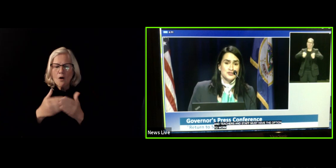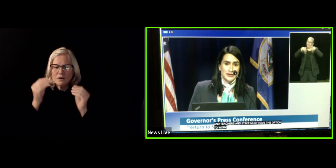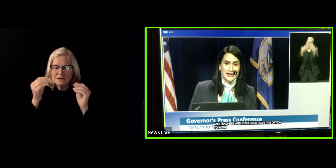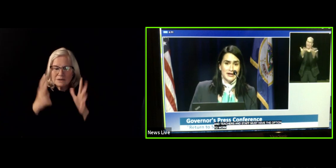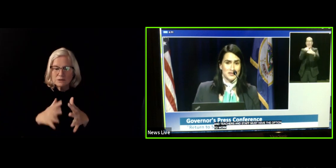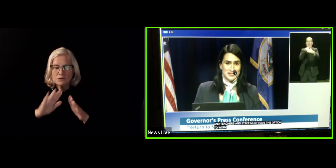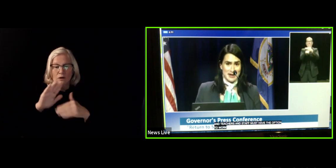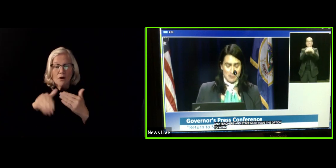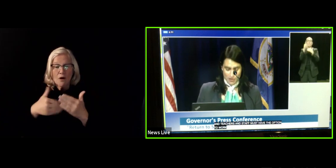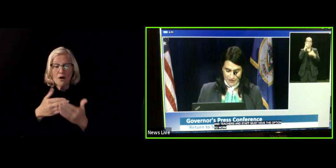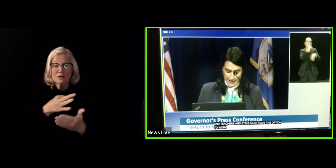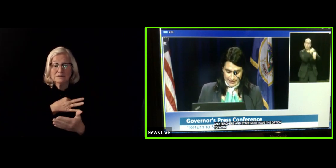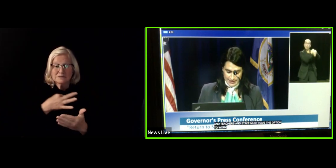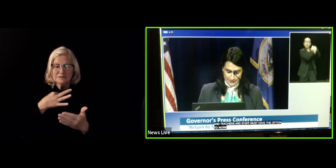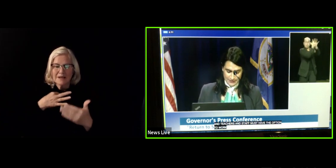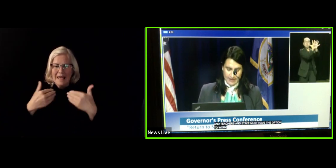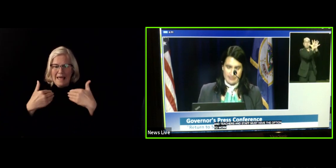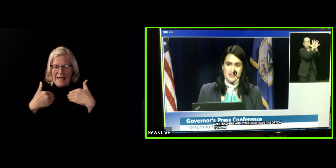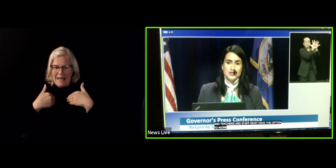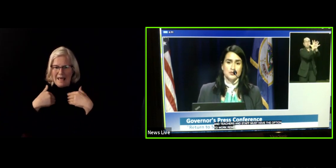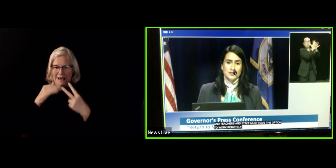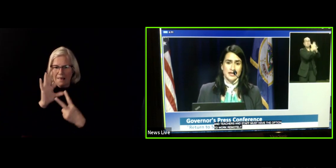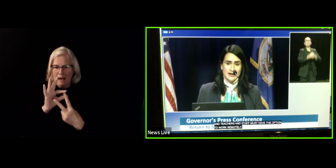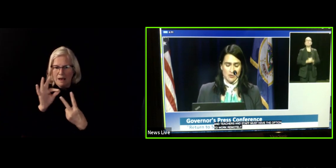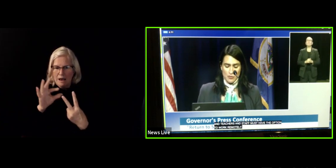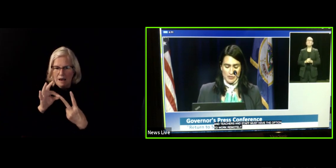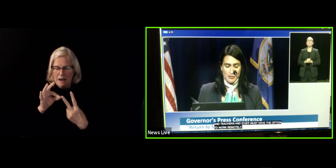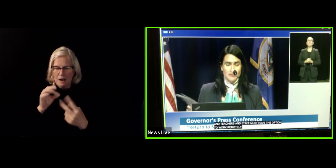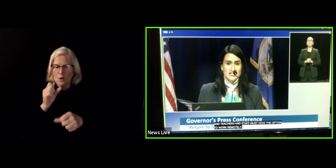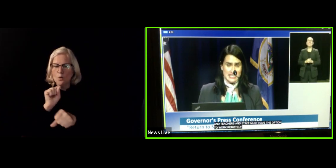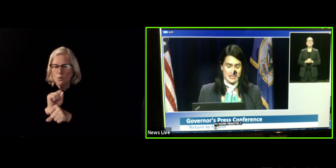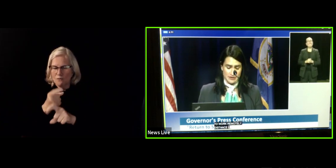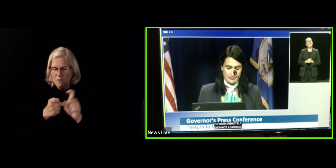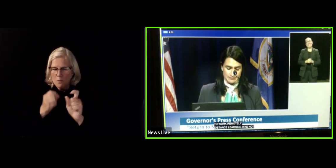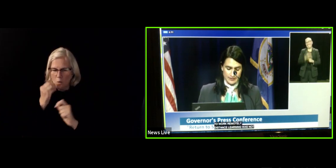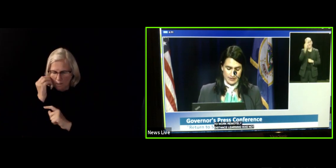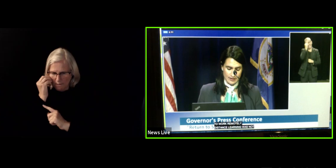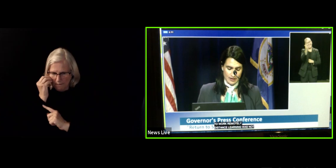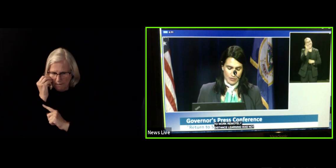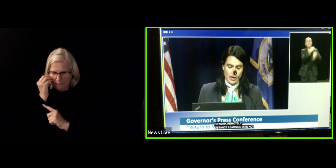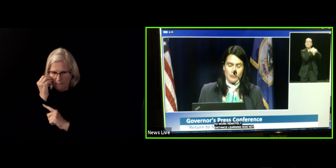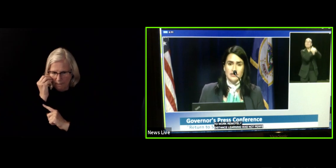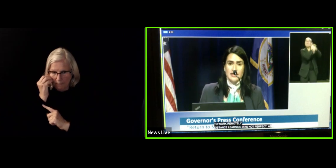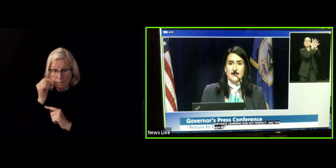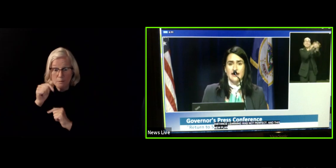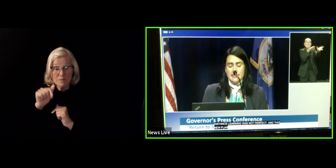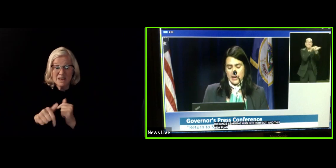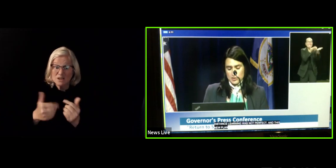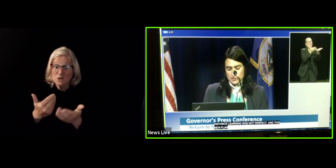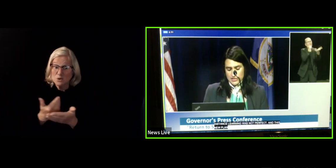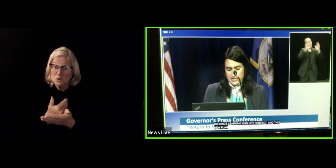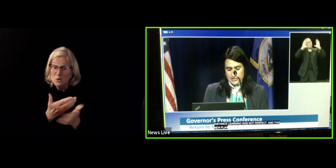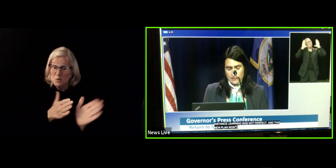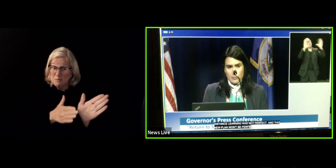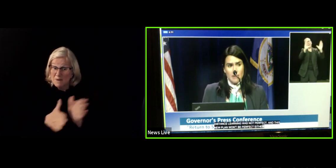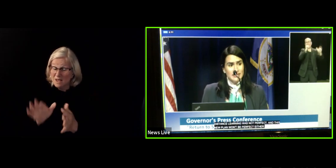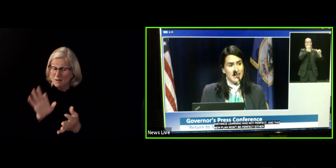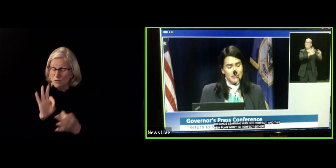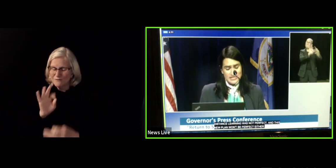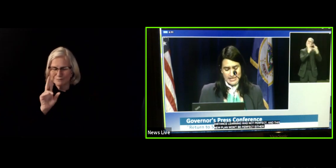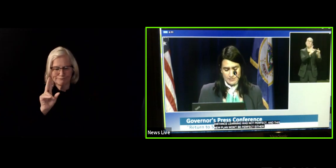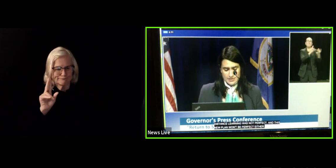Distance learning was not perfect, and this new plan won't be perfect either. We are relying on the expertise of our